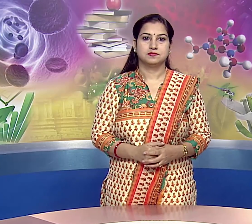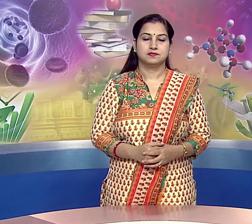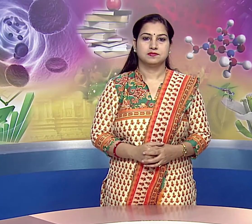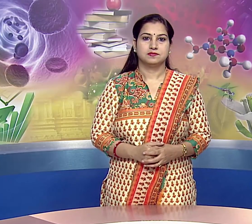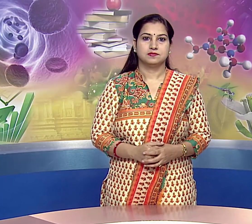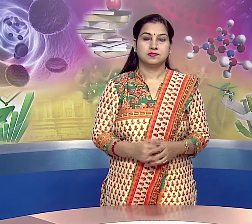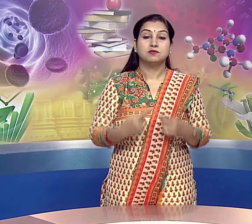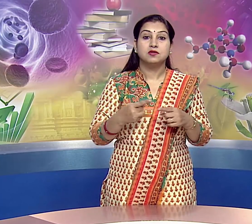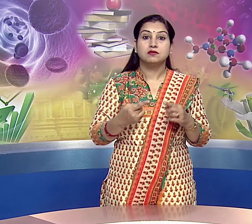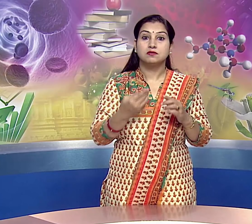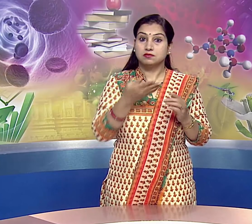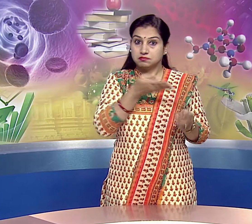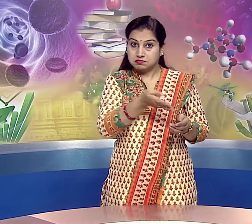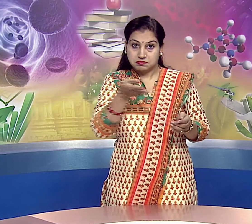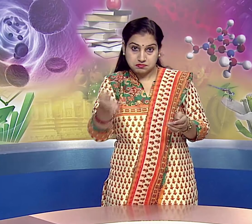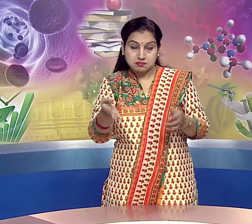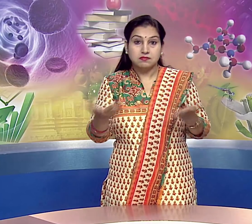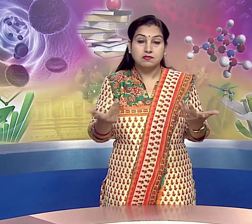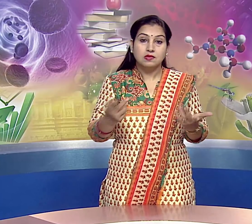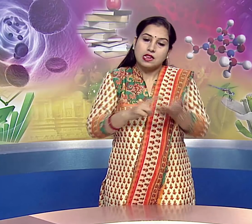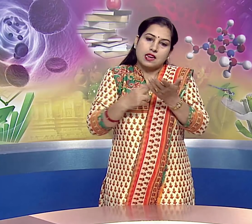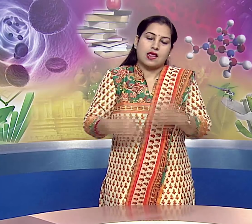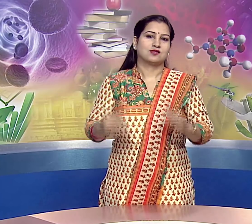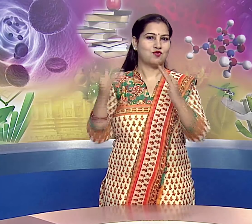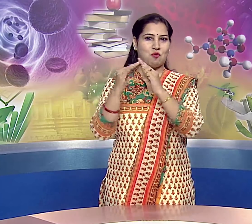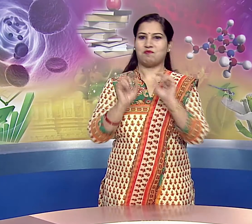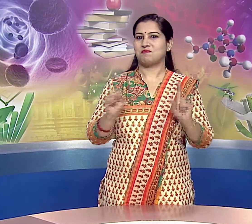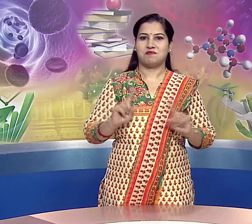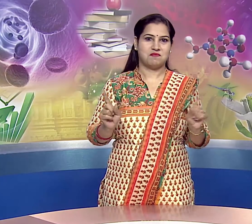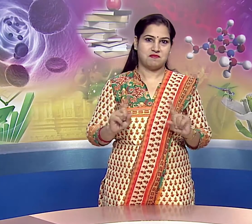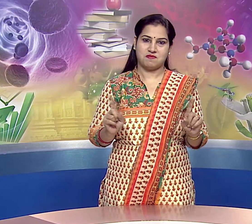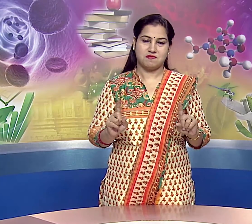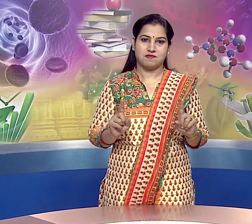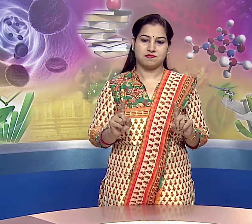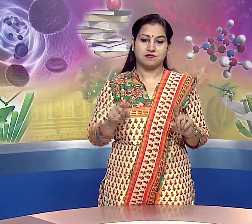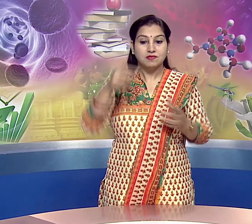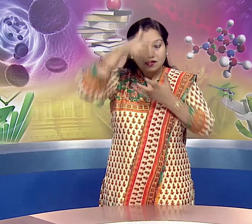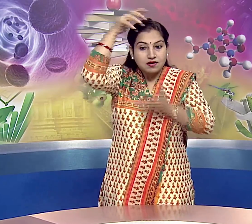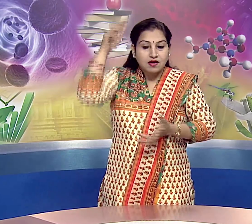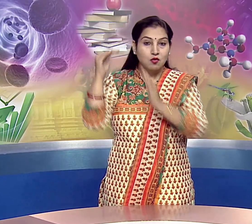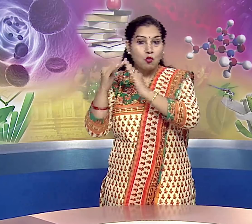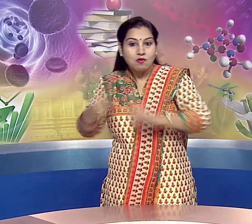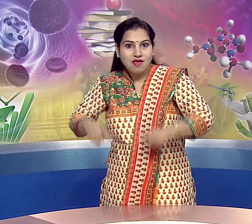But these are not natural homes for them.